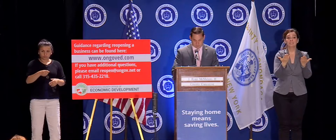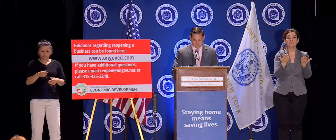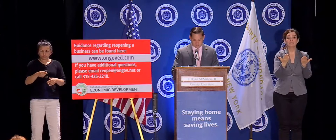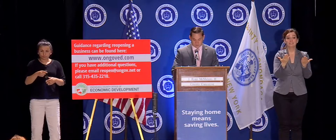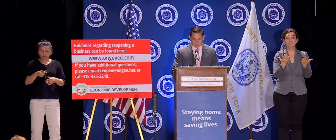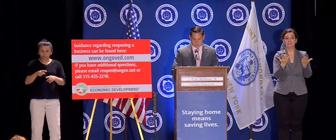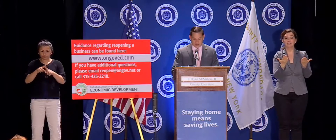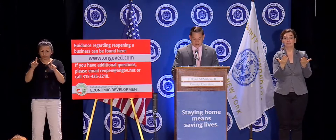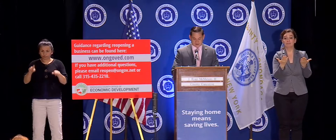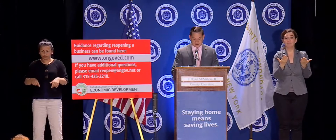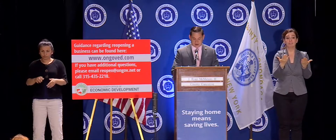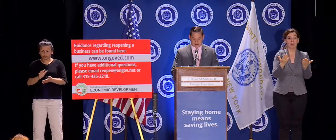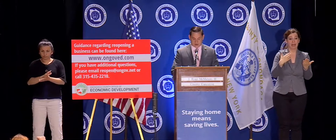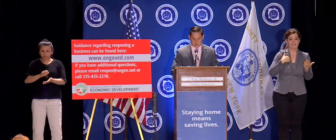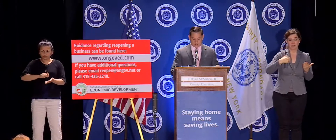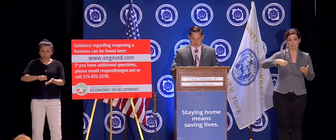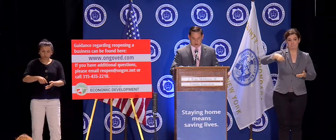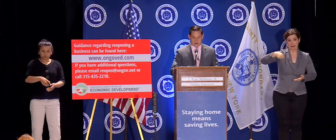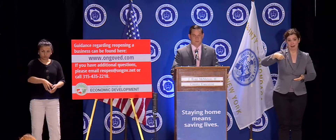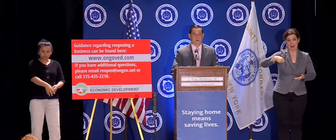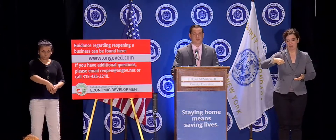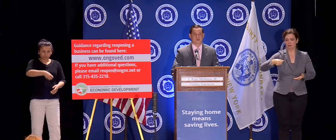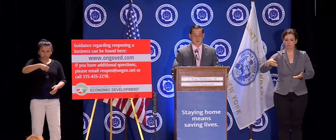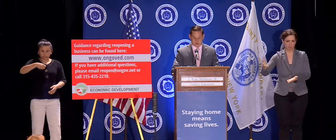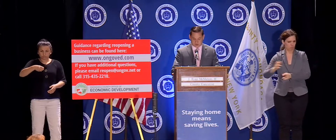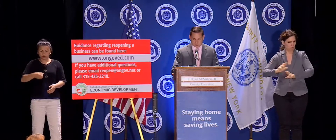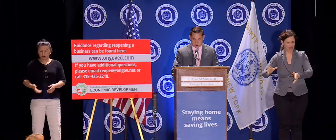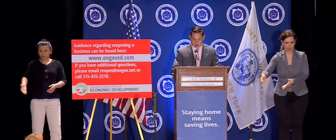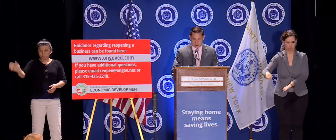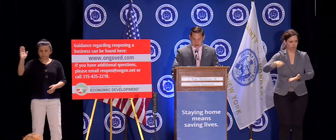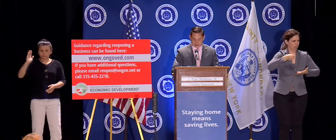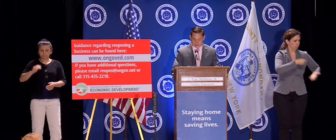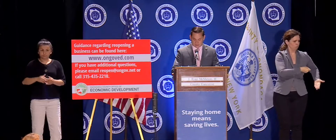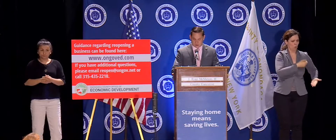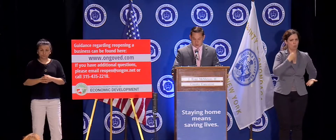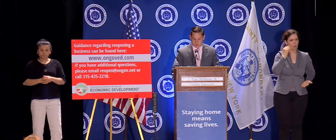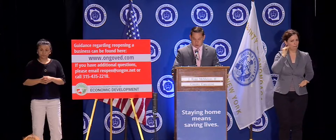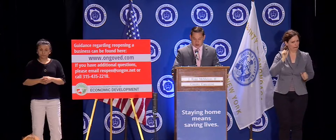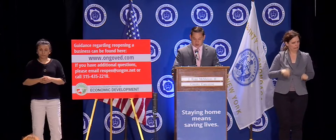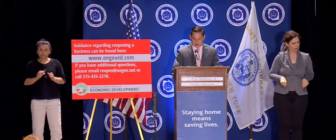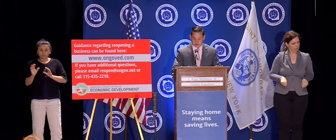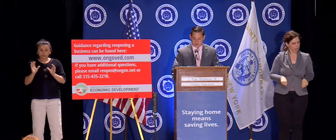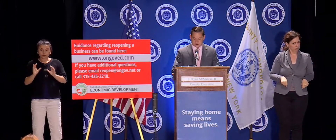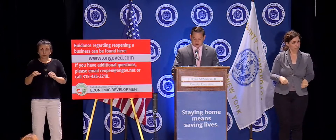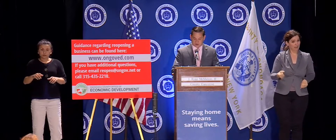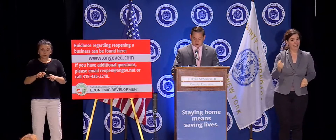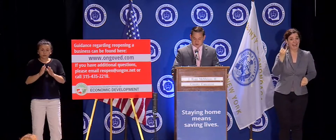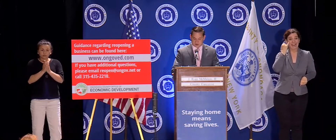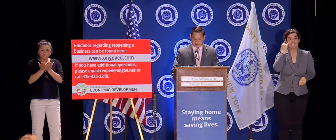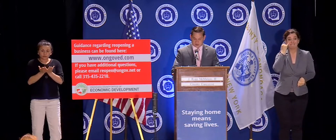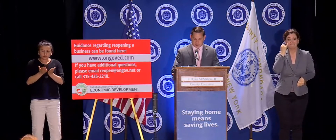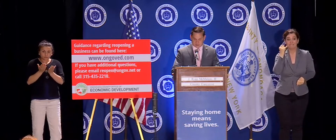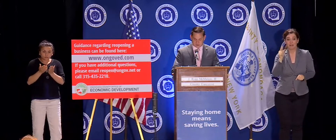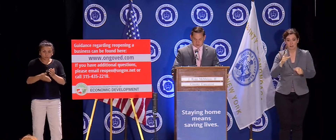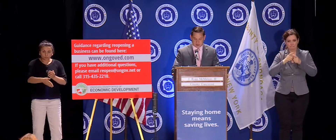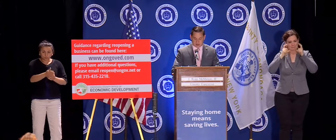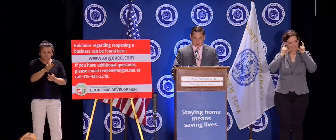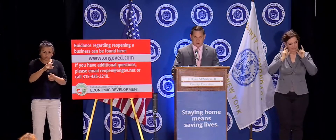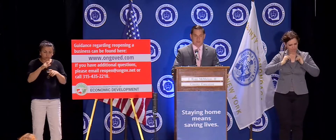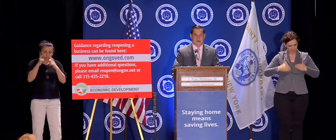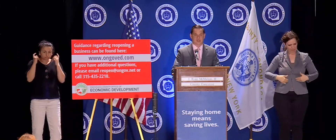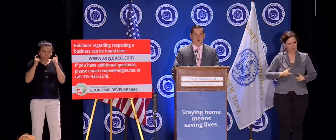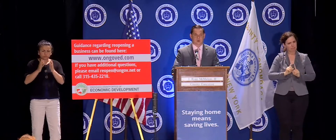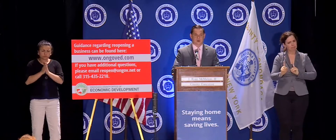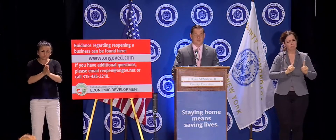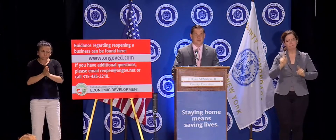go. We ask that anyone participating in this wear a mask, practice physical distancing at all times,